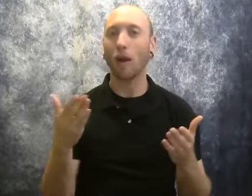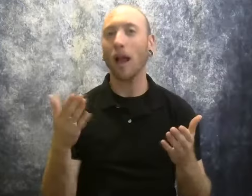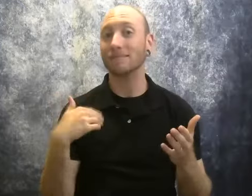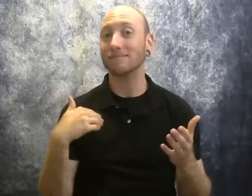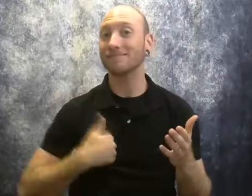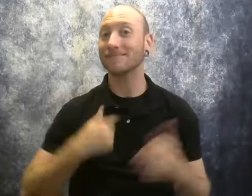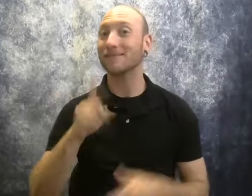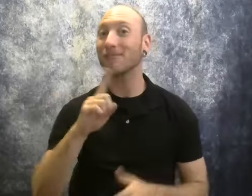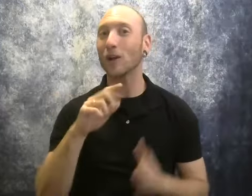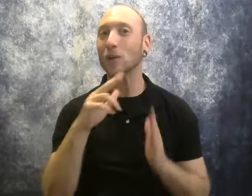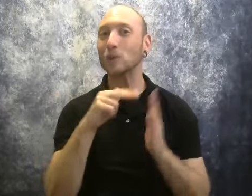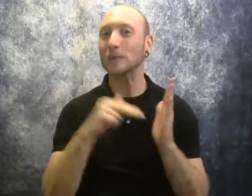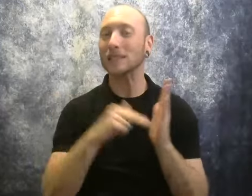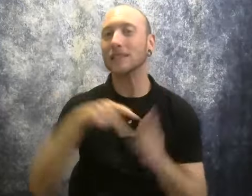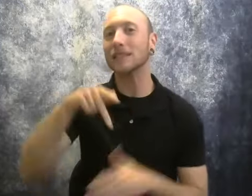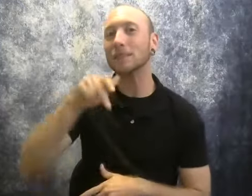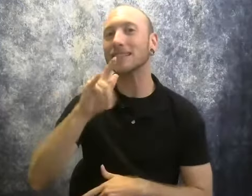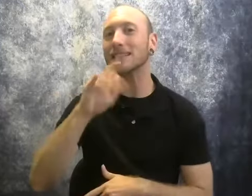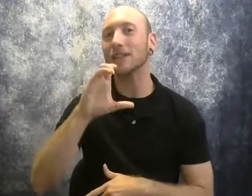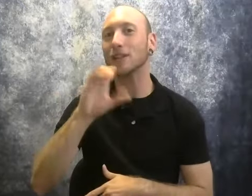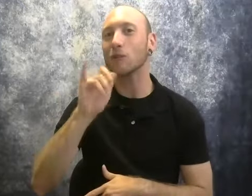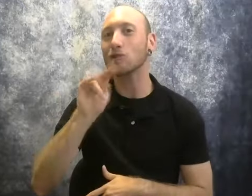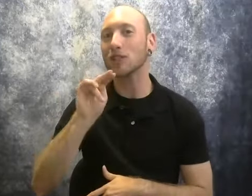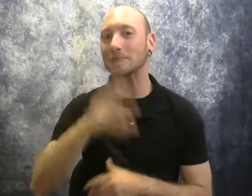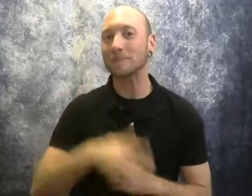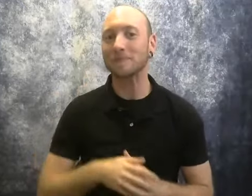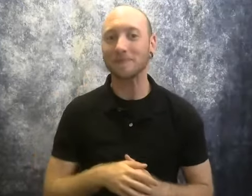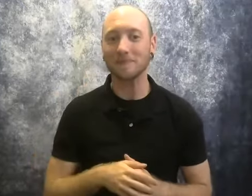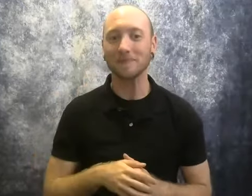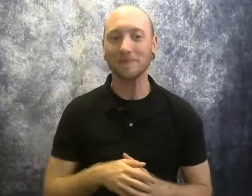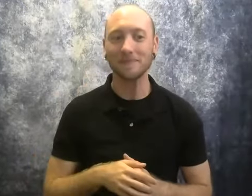Um, so here I am in New Zealand, down the bottom in the Pacific Ocean,